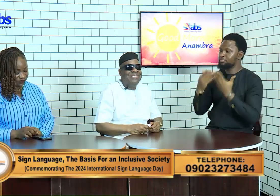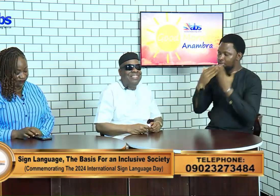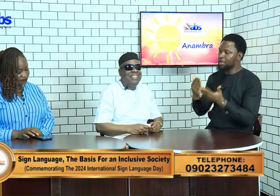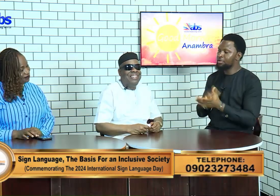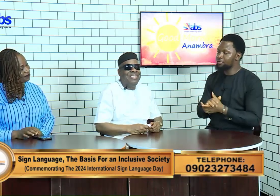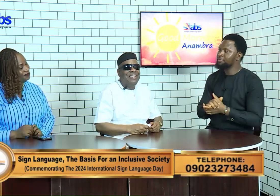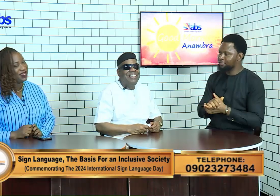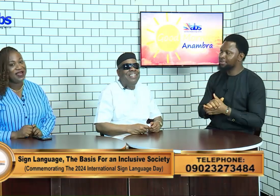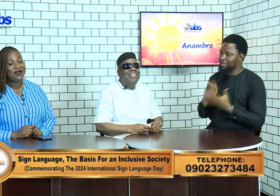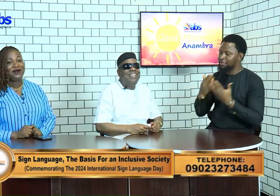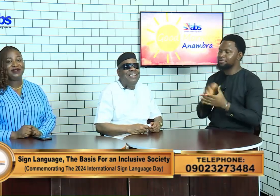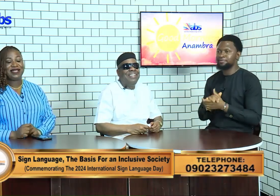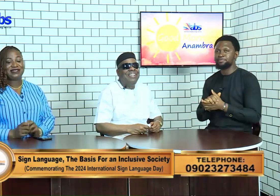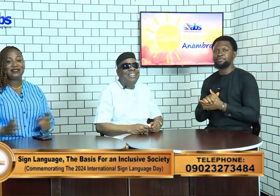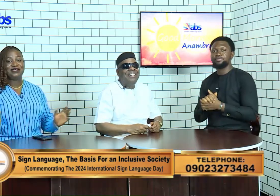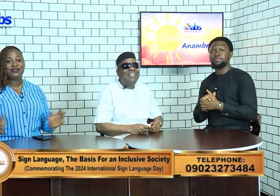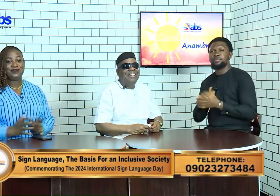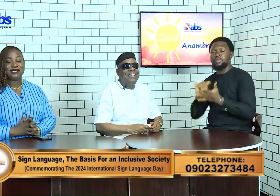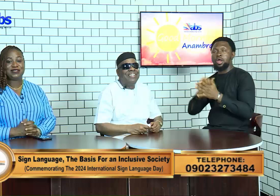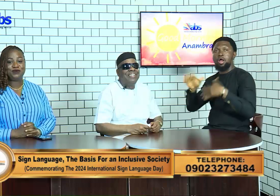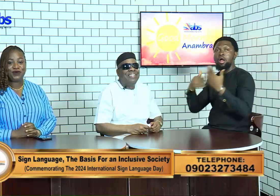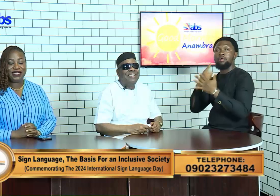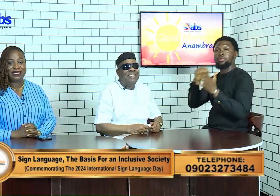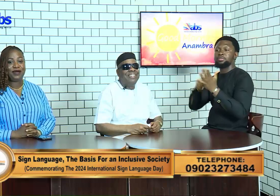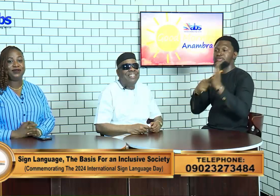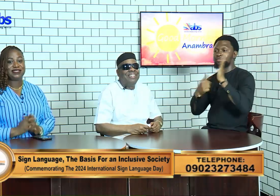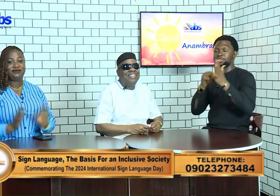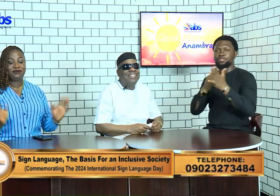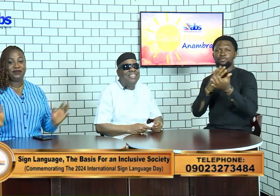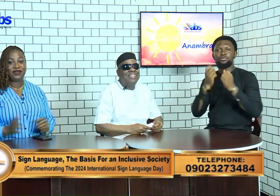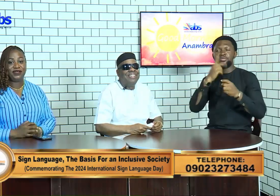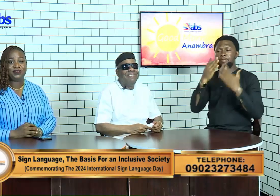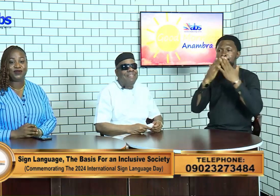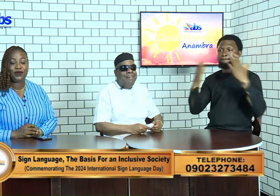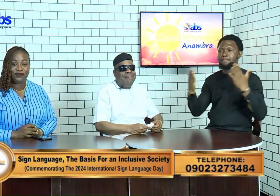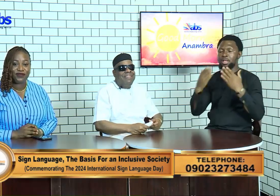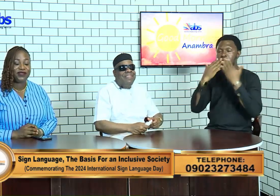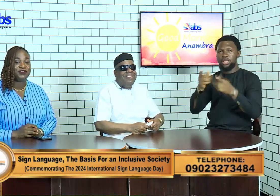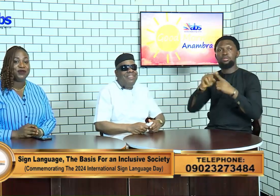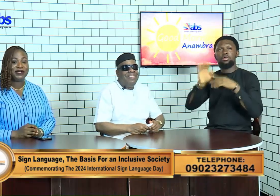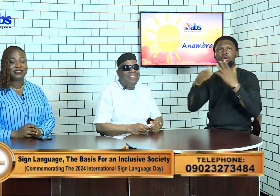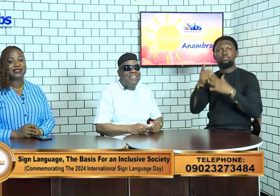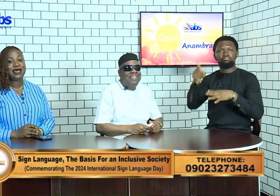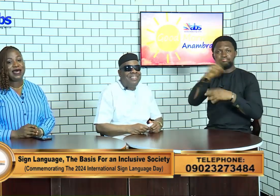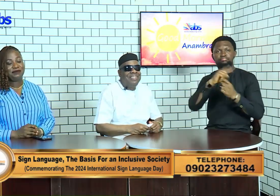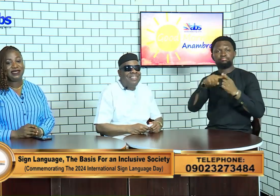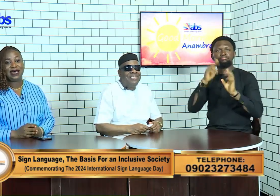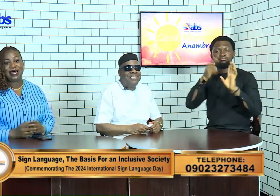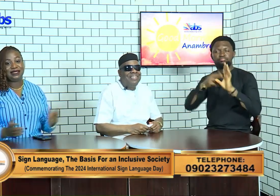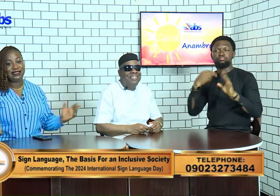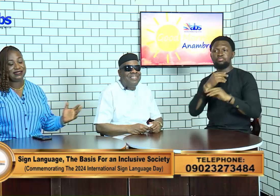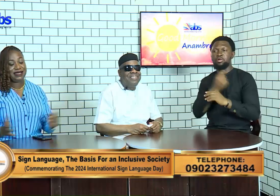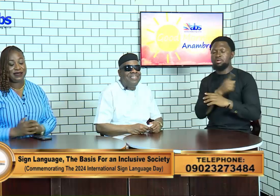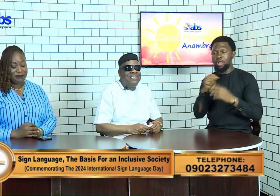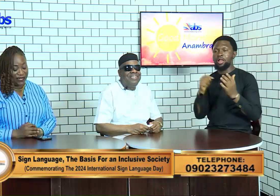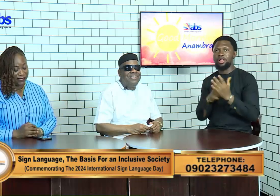morning. Thank you. Thank you. Well, that's it on the show this morning. I want to say a very big thank you to all of you that joined us. I mean,